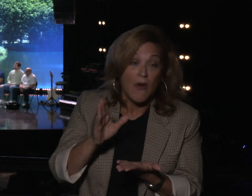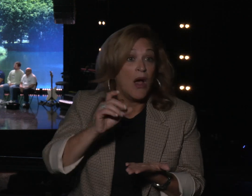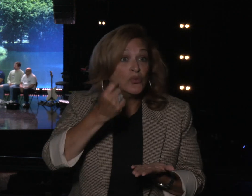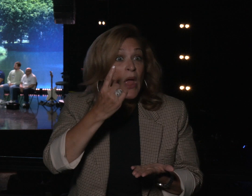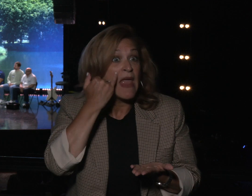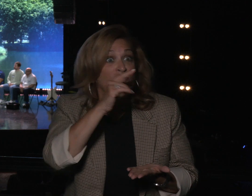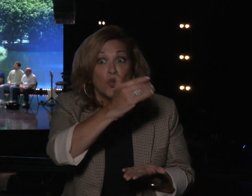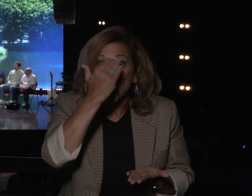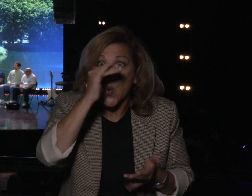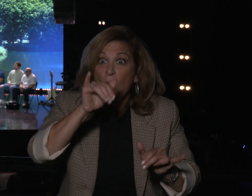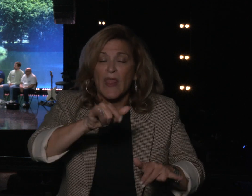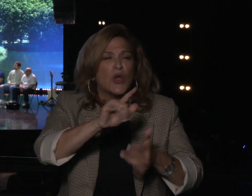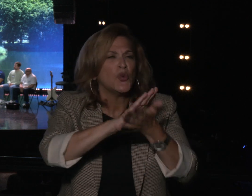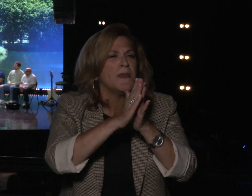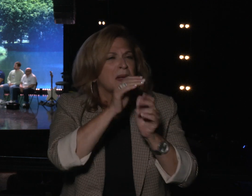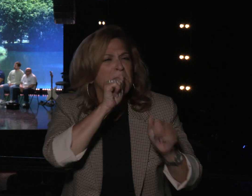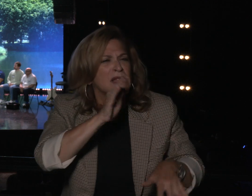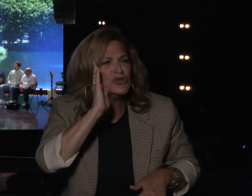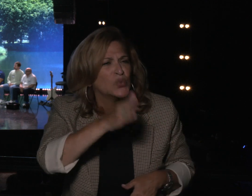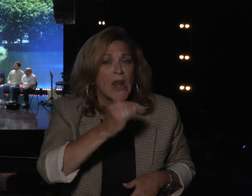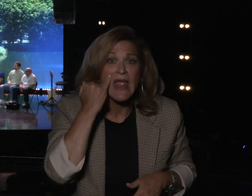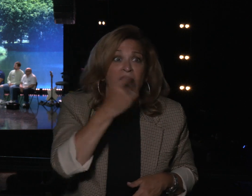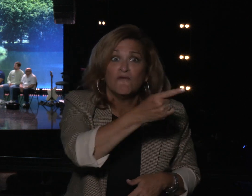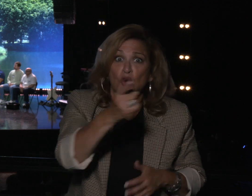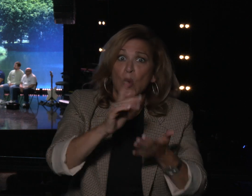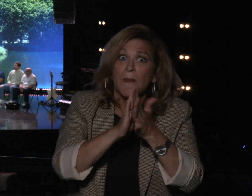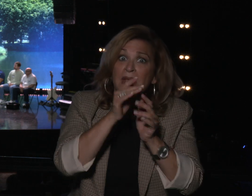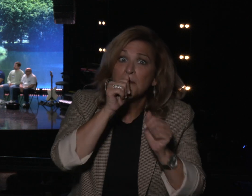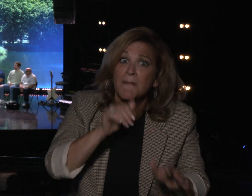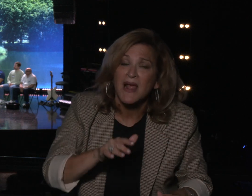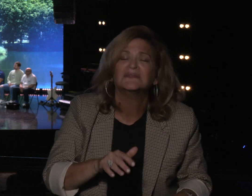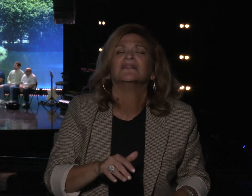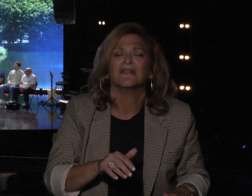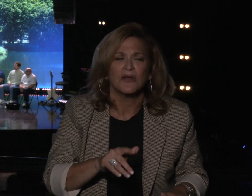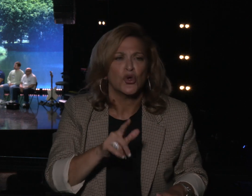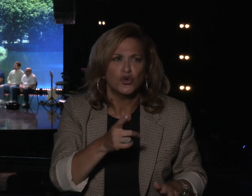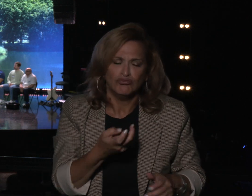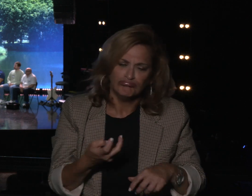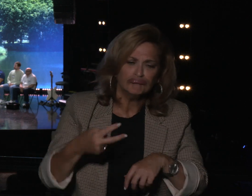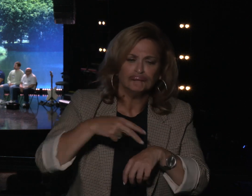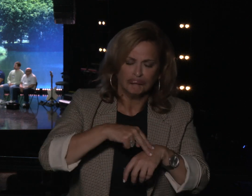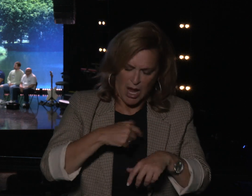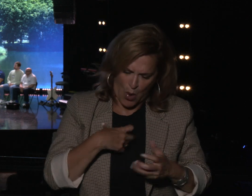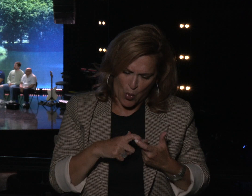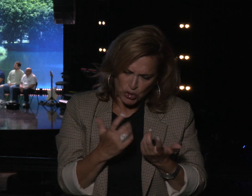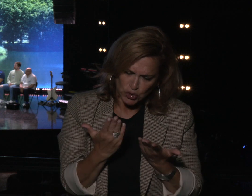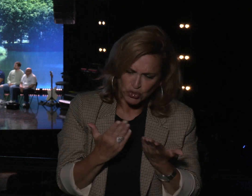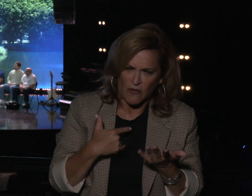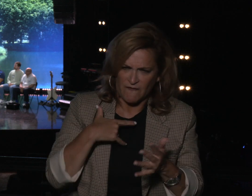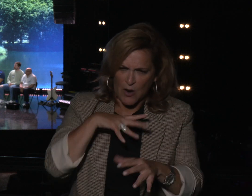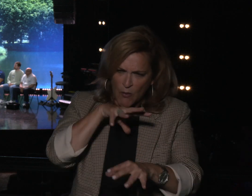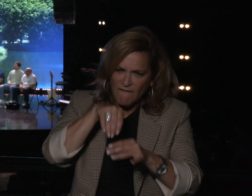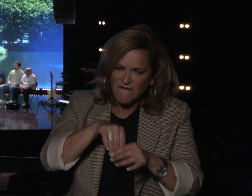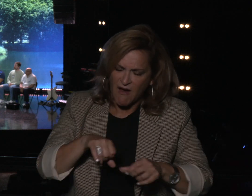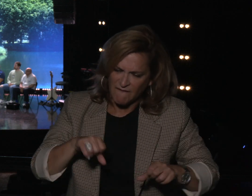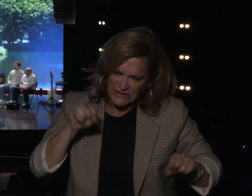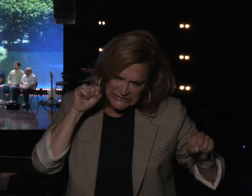blessed. If you need a blessing right now, I need you to pick up a towel and say, man, I want to serve, I want to get involved.